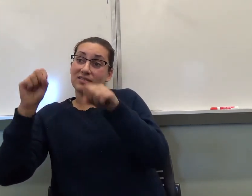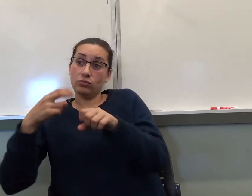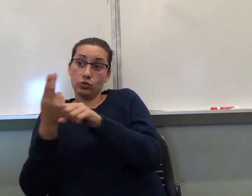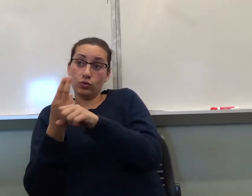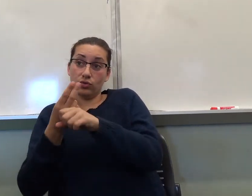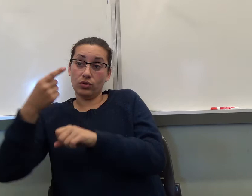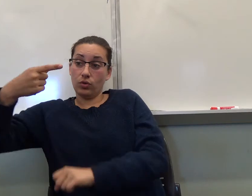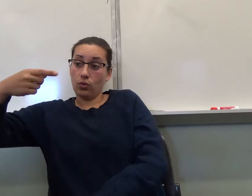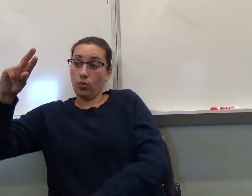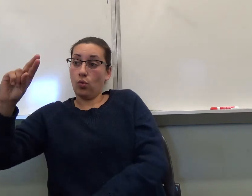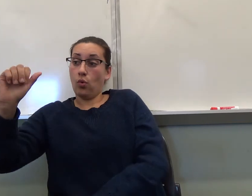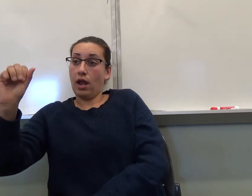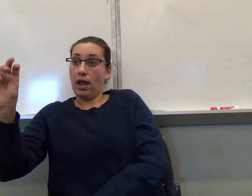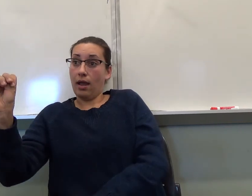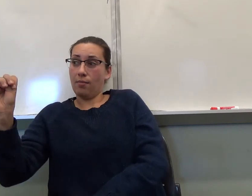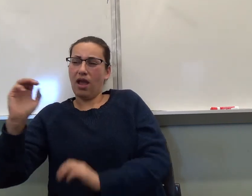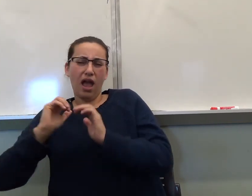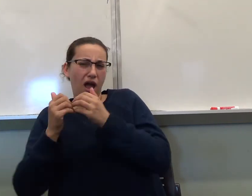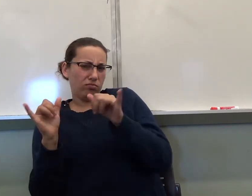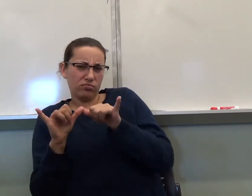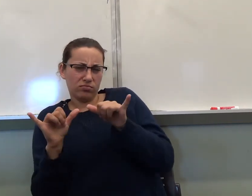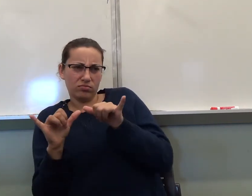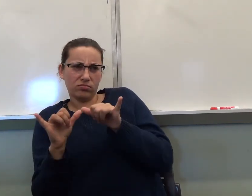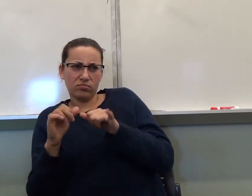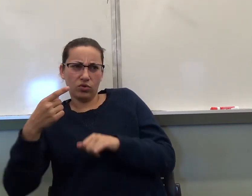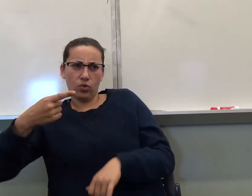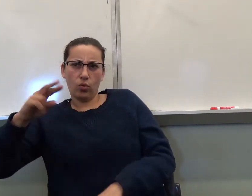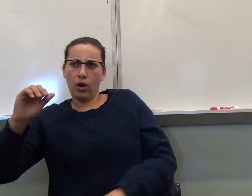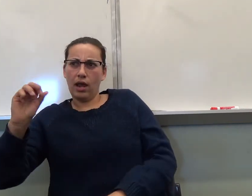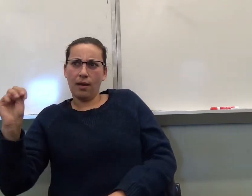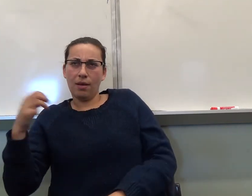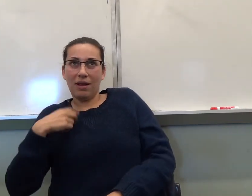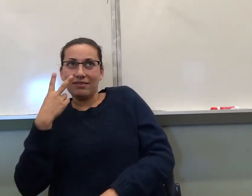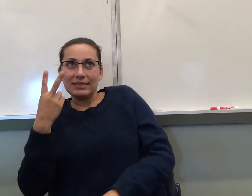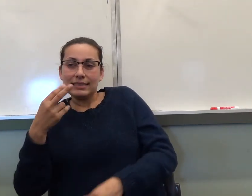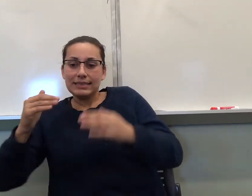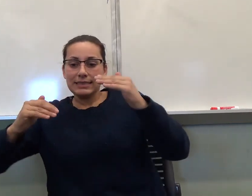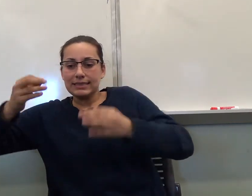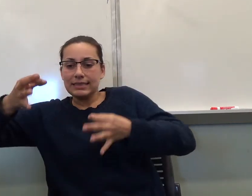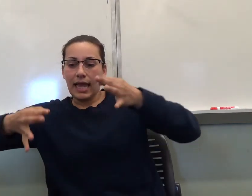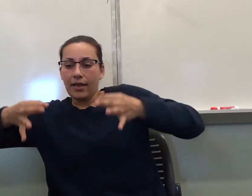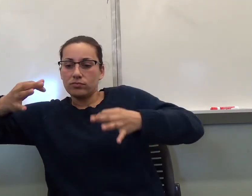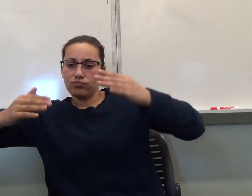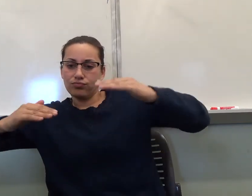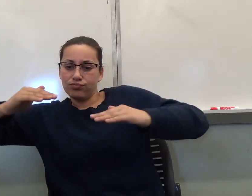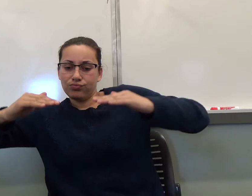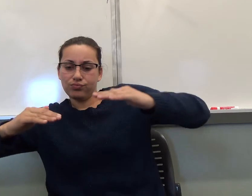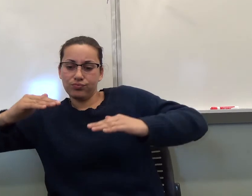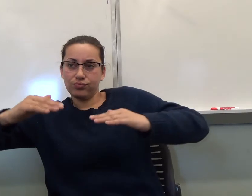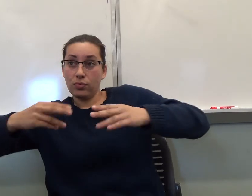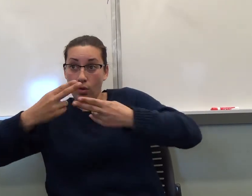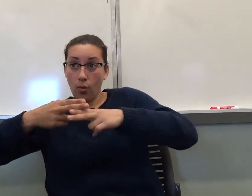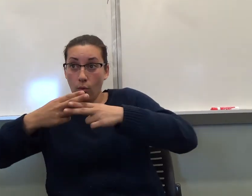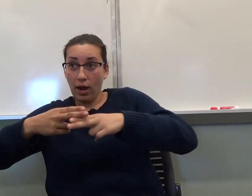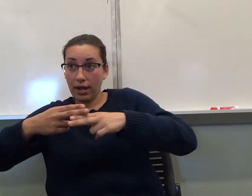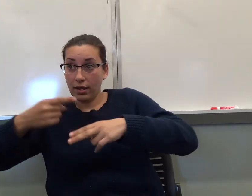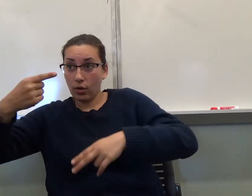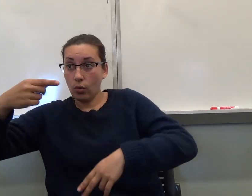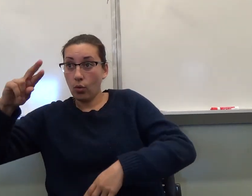gram then? I mean, how do they do it? I mean, I've seen scales and they weigh the object in grams. They don't weigh